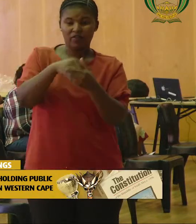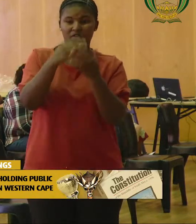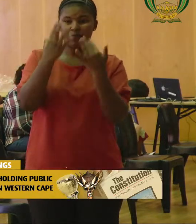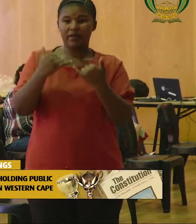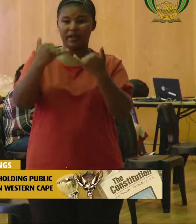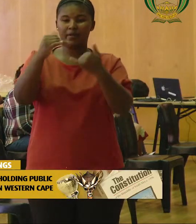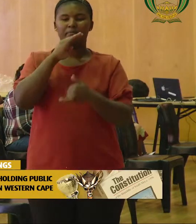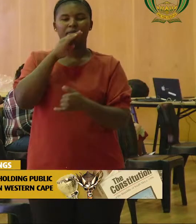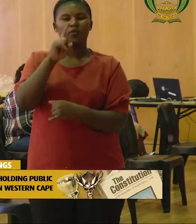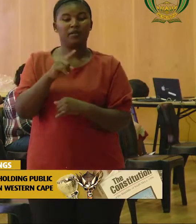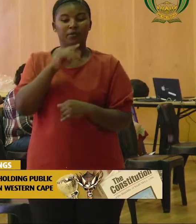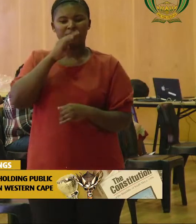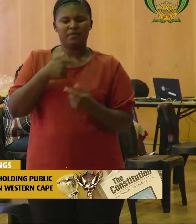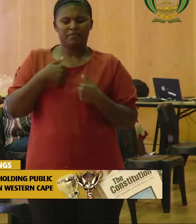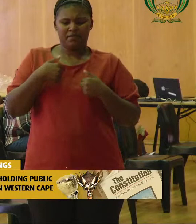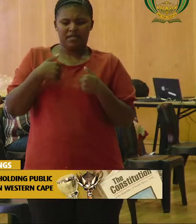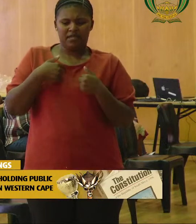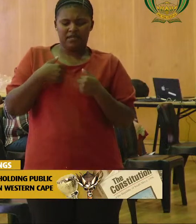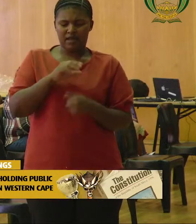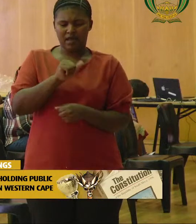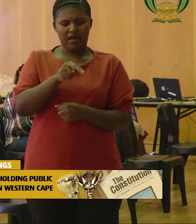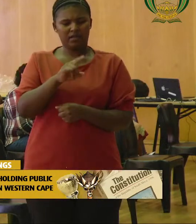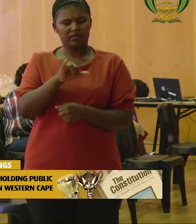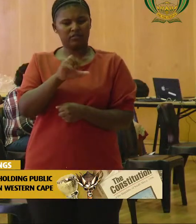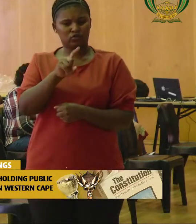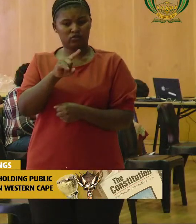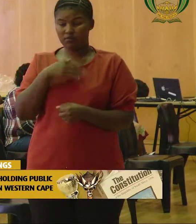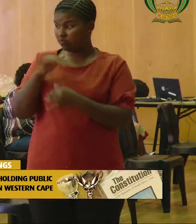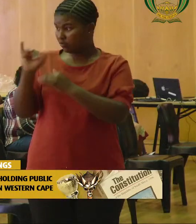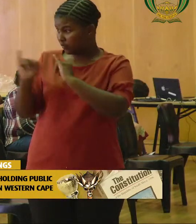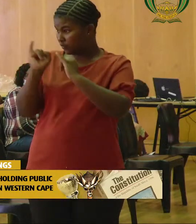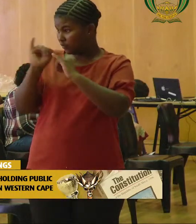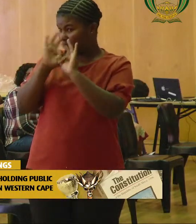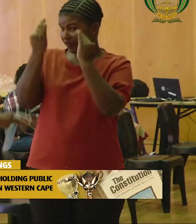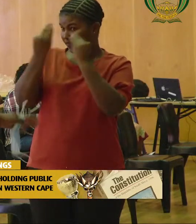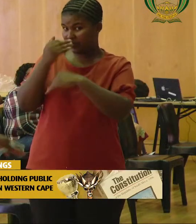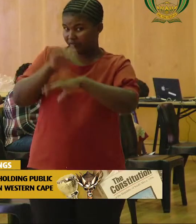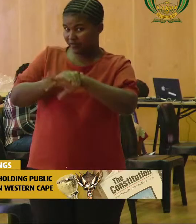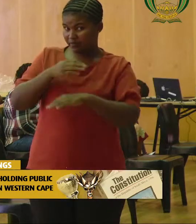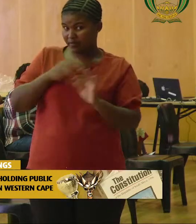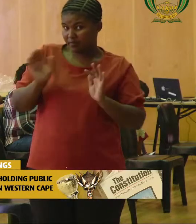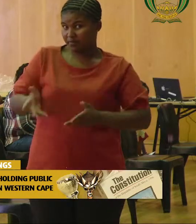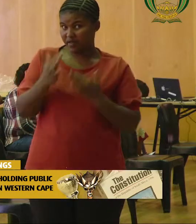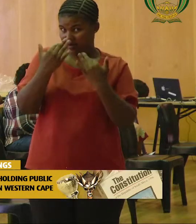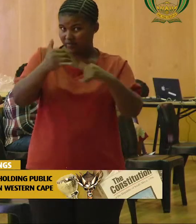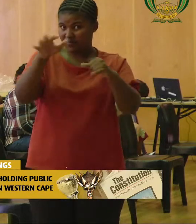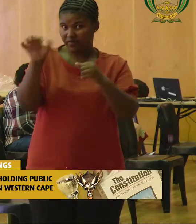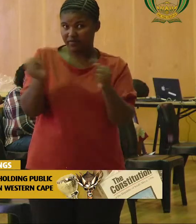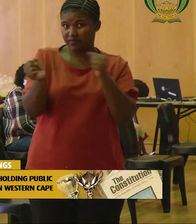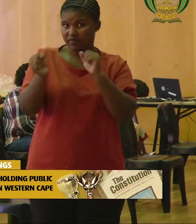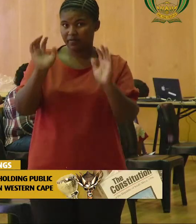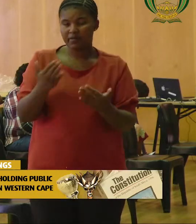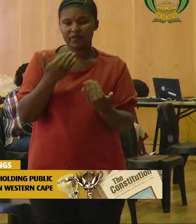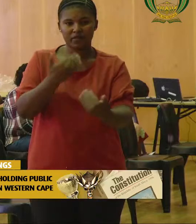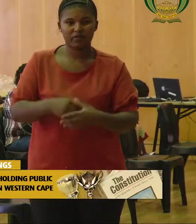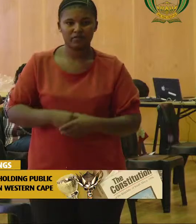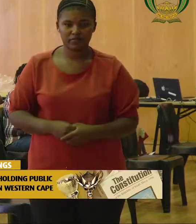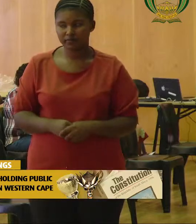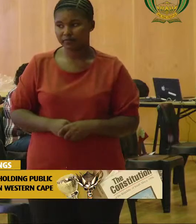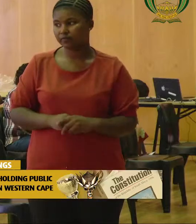So if mna ndingu-Andisa Mamase, then I will take all the mamases inside the parliament or inside the municipality. Thank you.